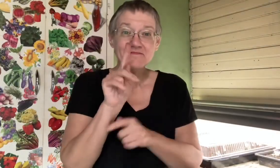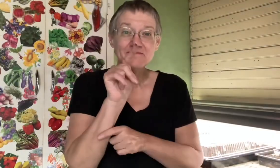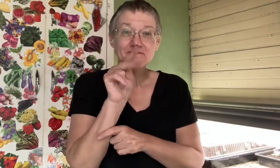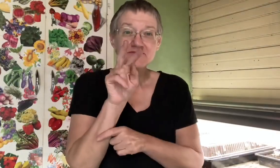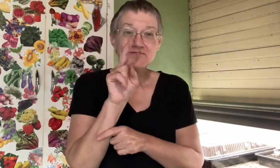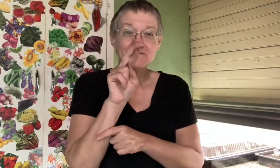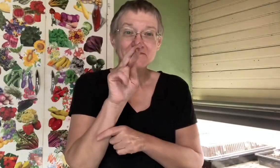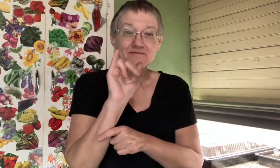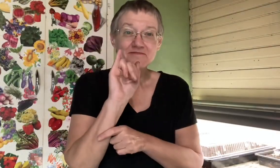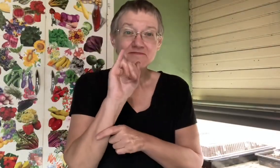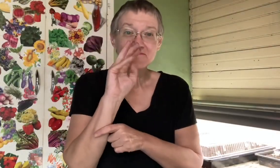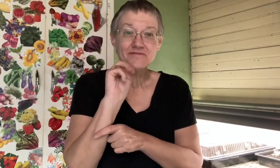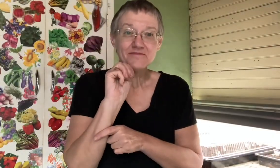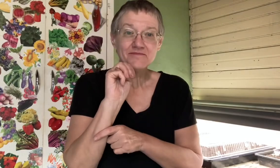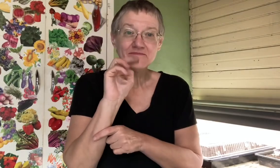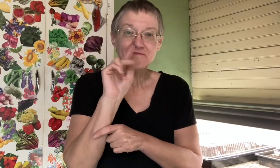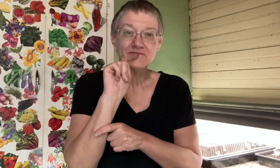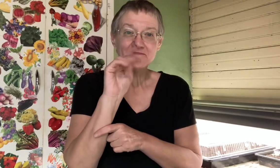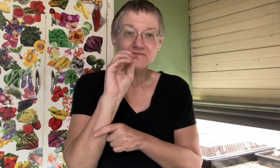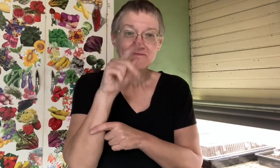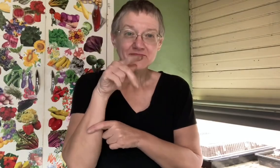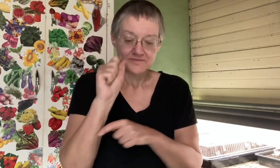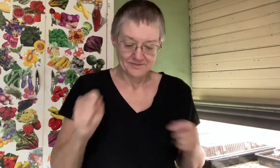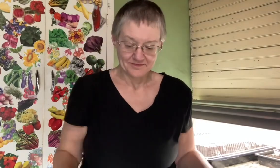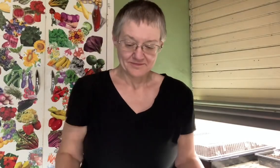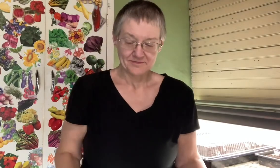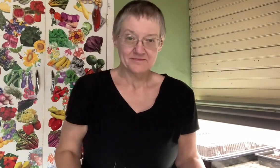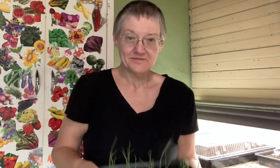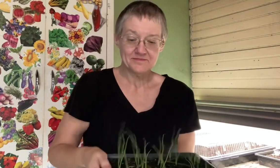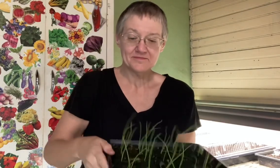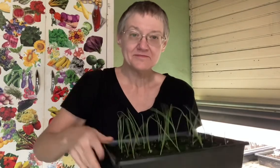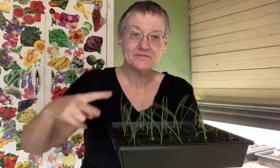Now, some people trim the tops of their onions,